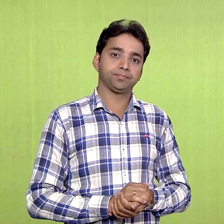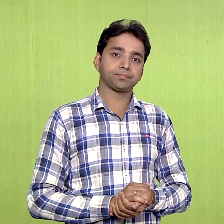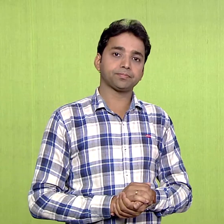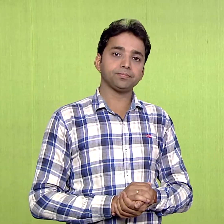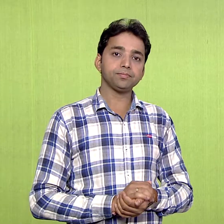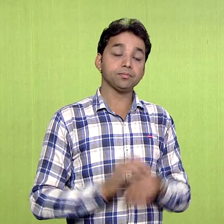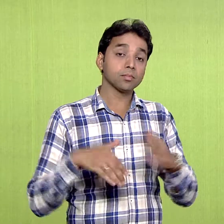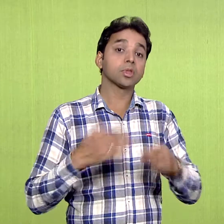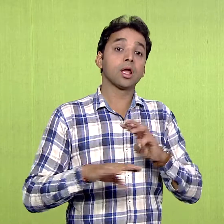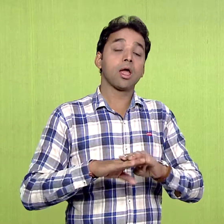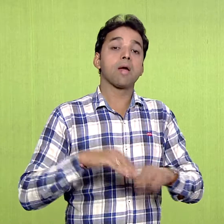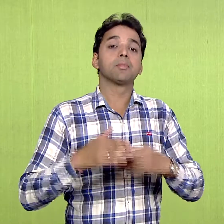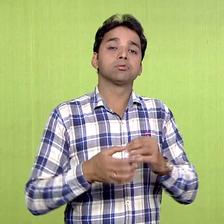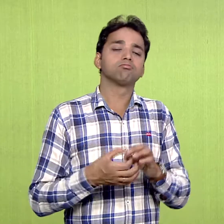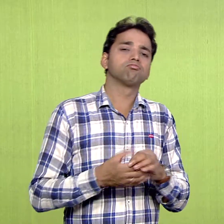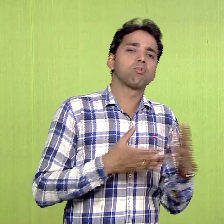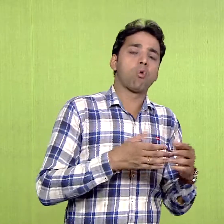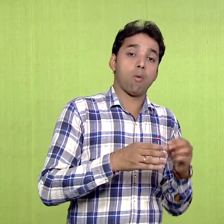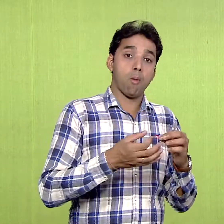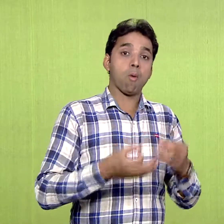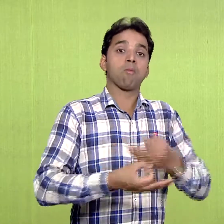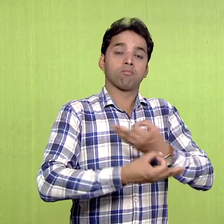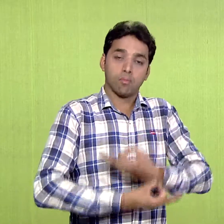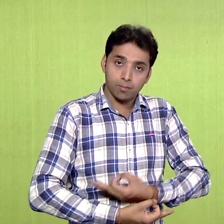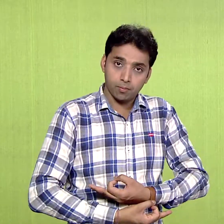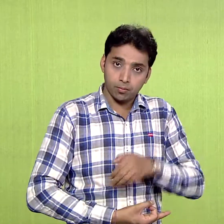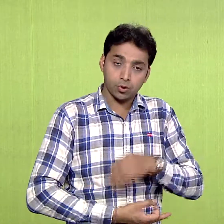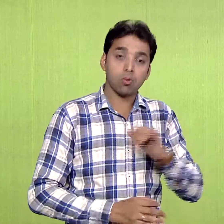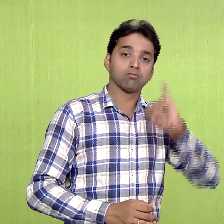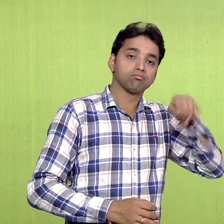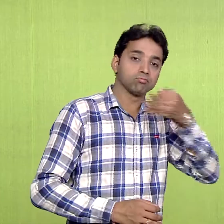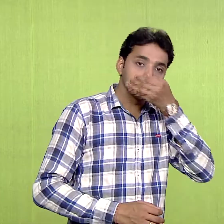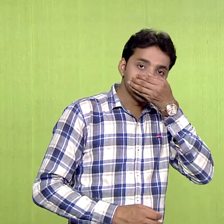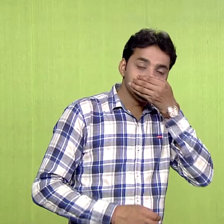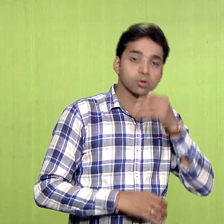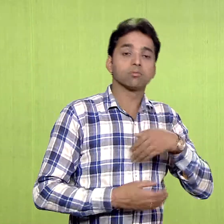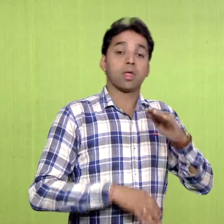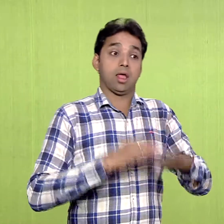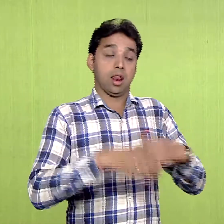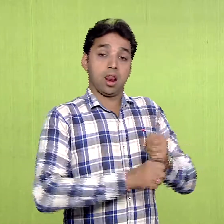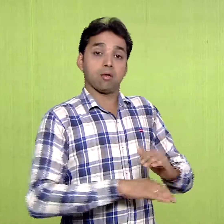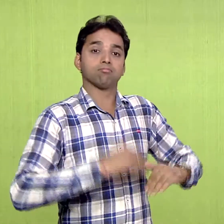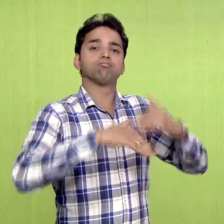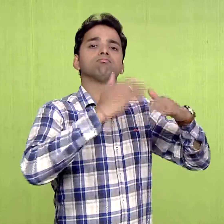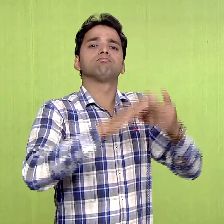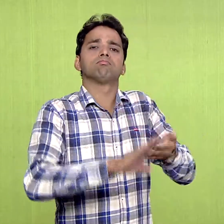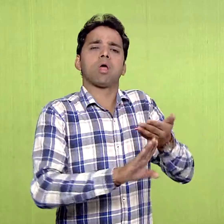Emergence of Buddhism and Jainism helped in the development of early architectural